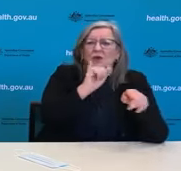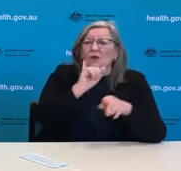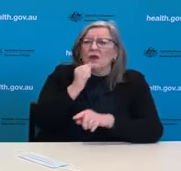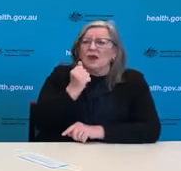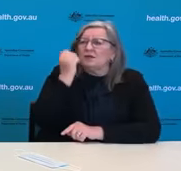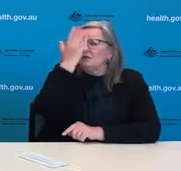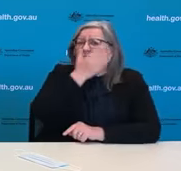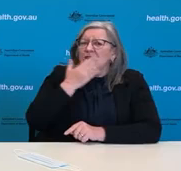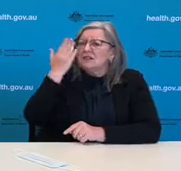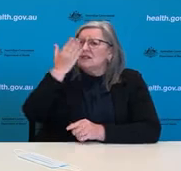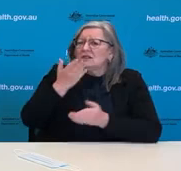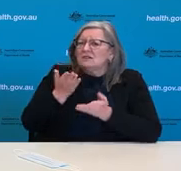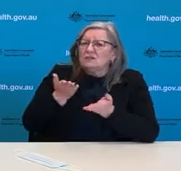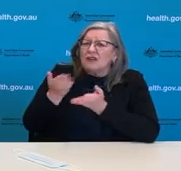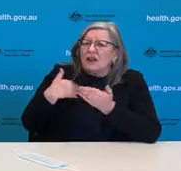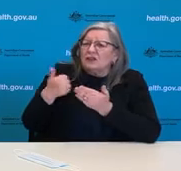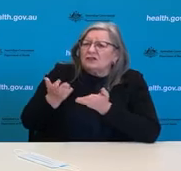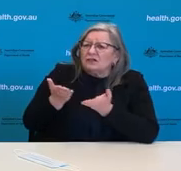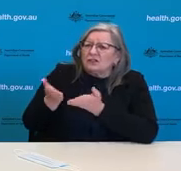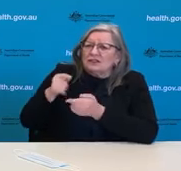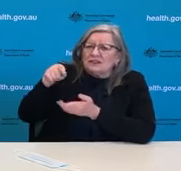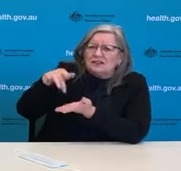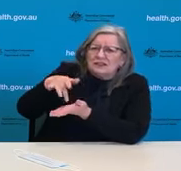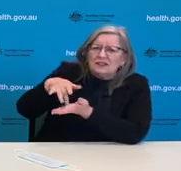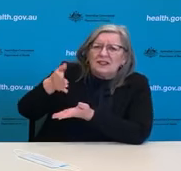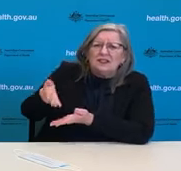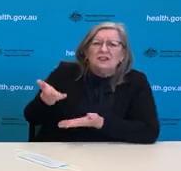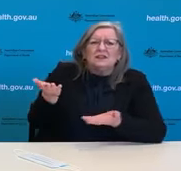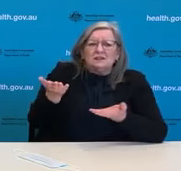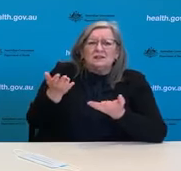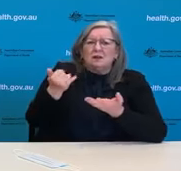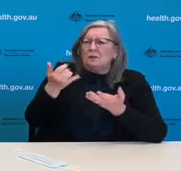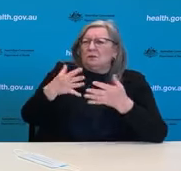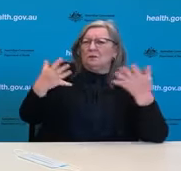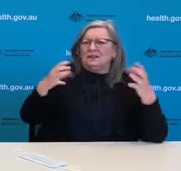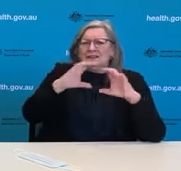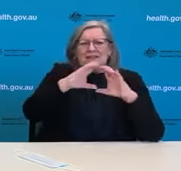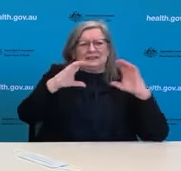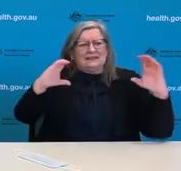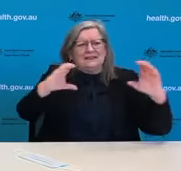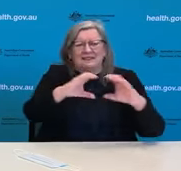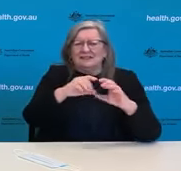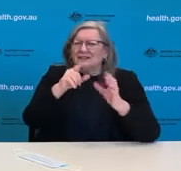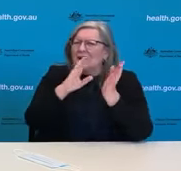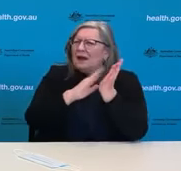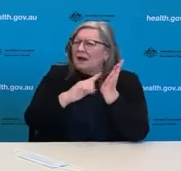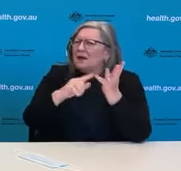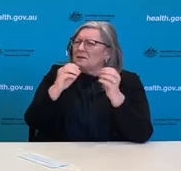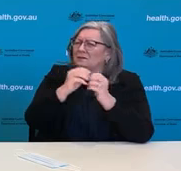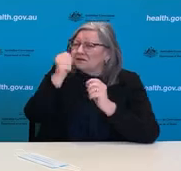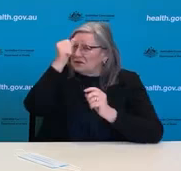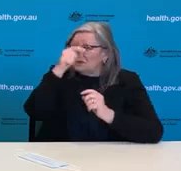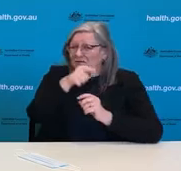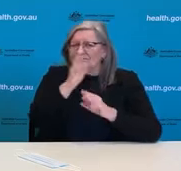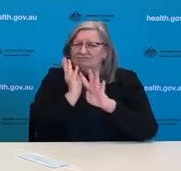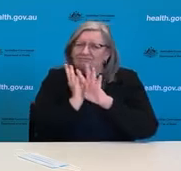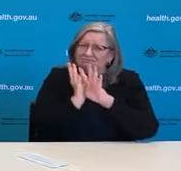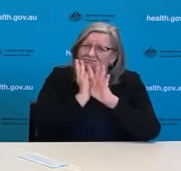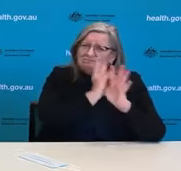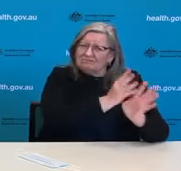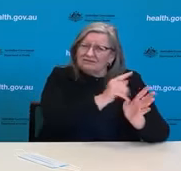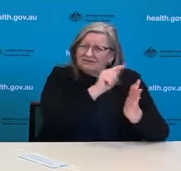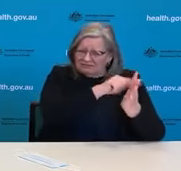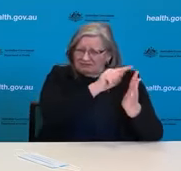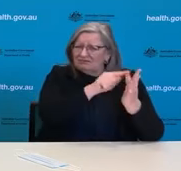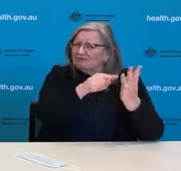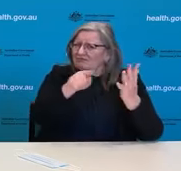organisation, or from one of the big hubs which have been set up by the states and territories around the country.